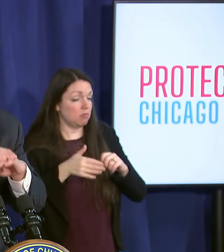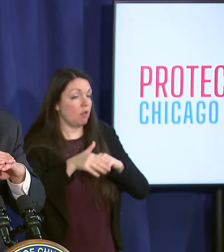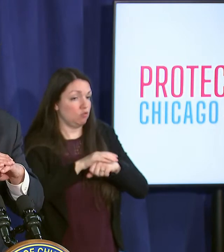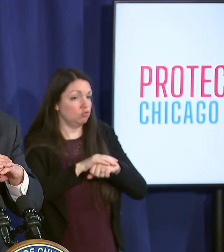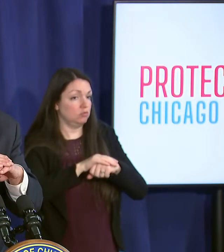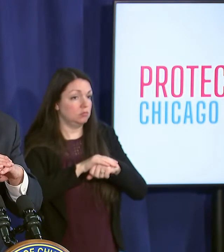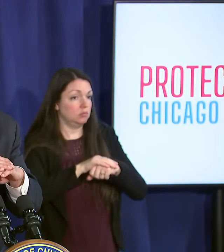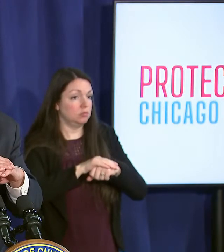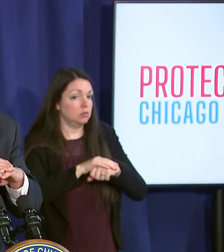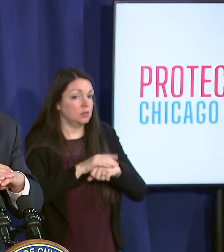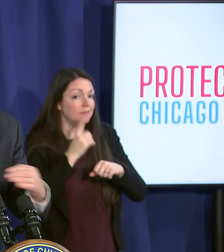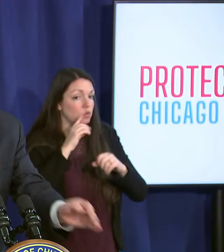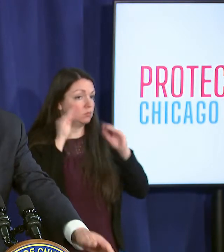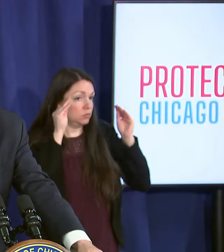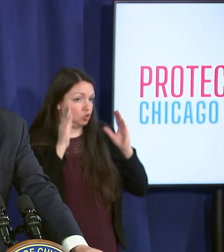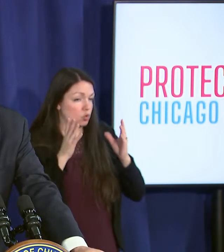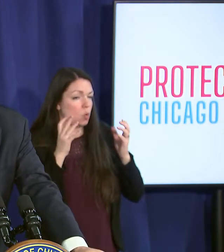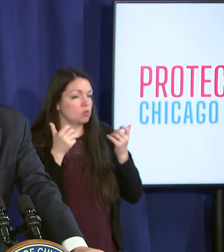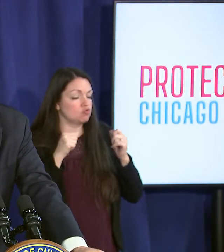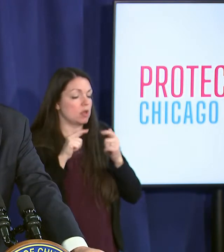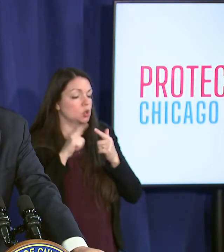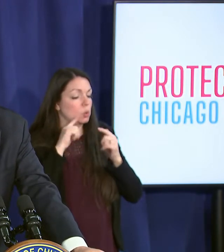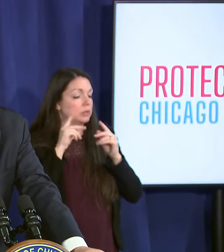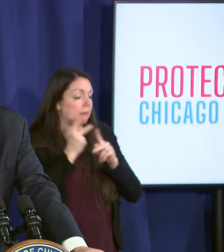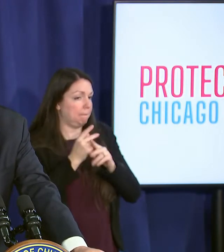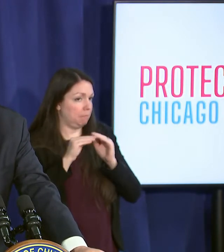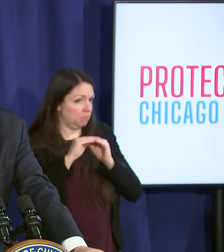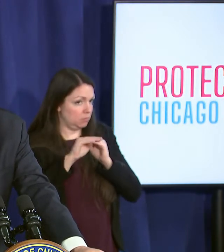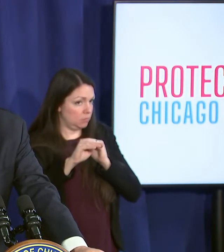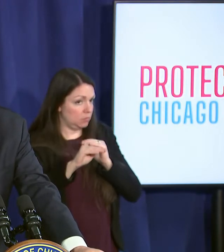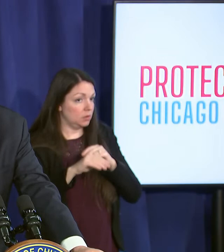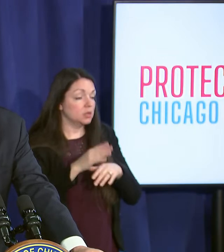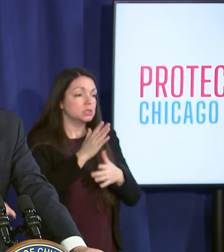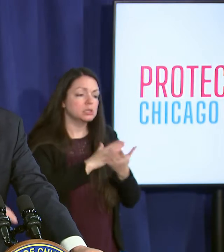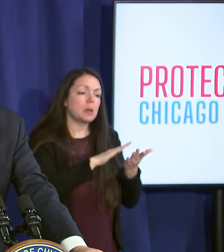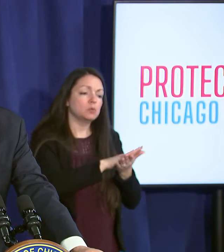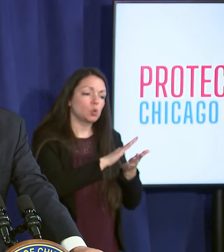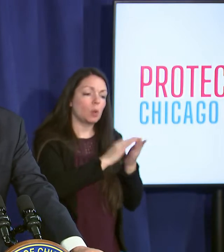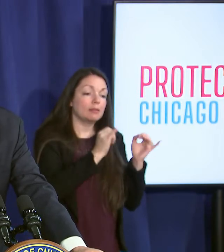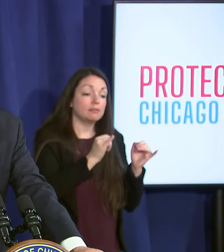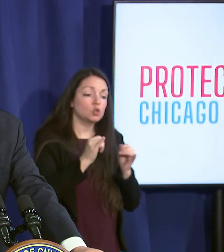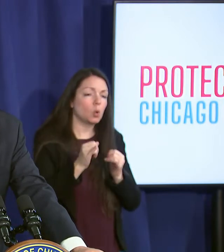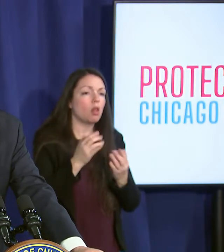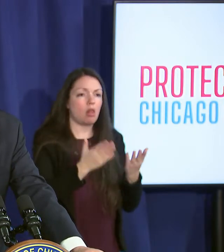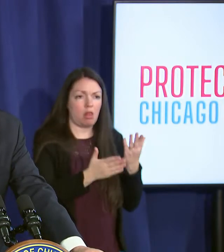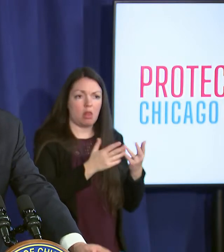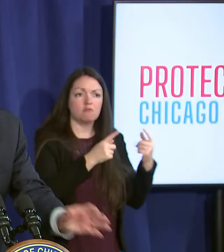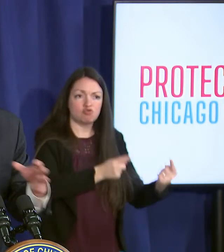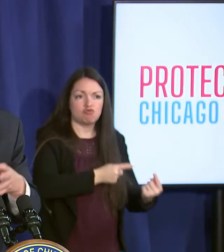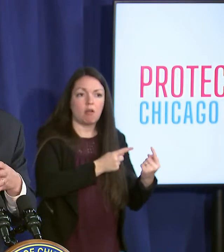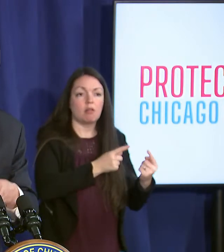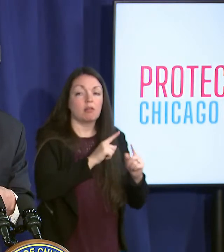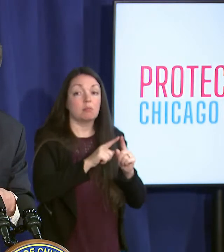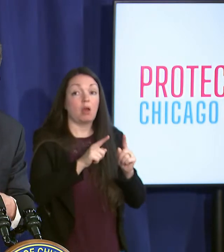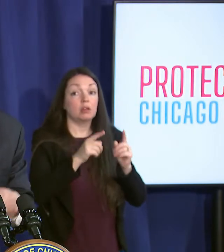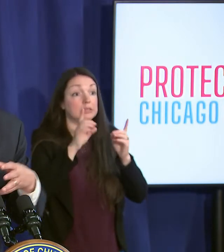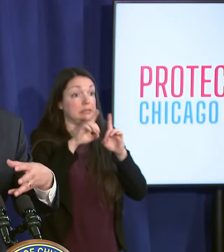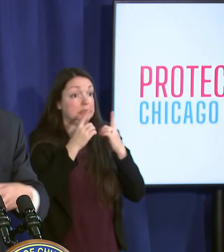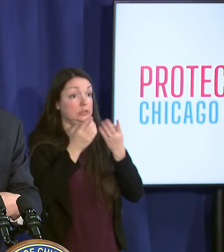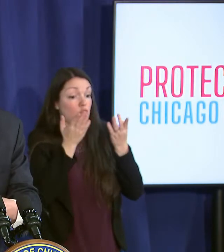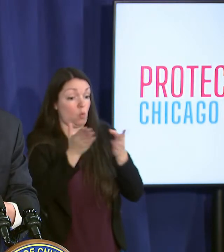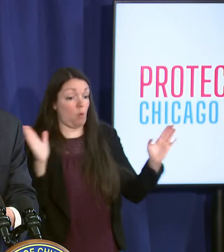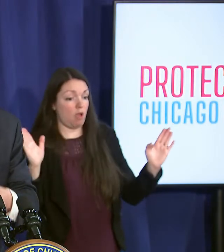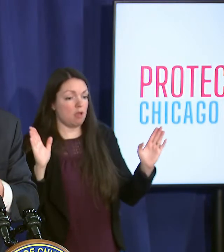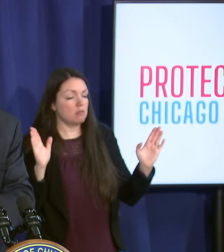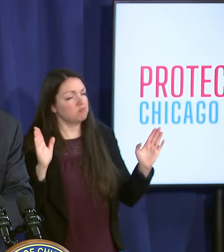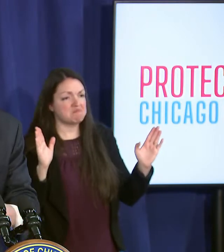what we're trying to sustain. It doesn't mean that we won't have struggles at individual schools, but district-wide, we're not seeing big struggles. And when we have individual schools, we